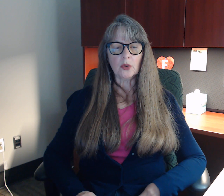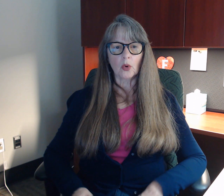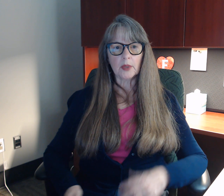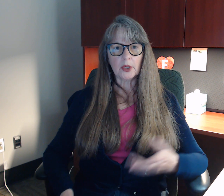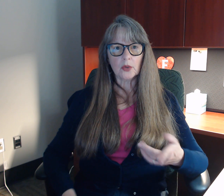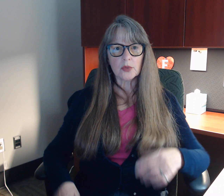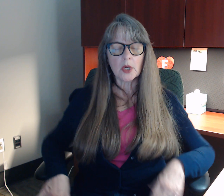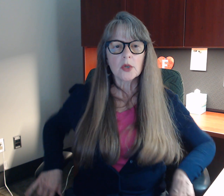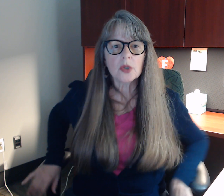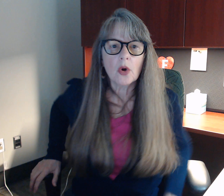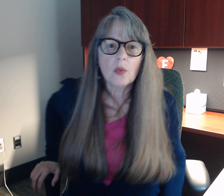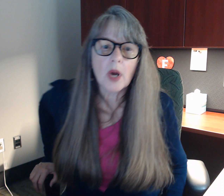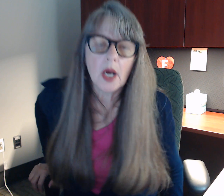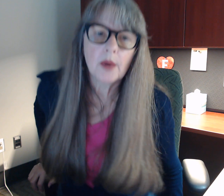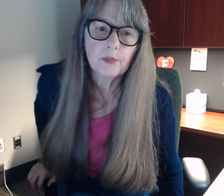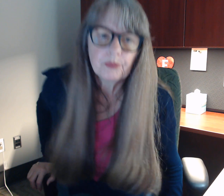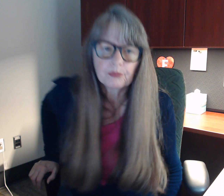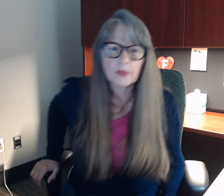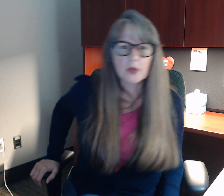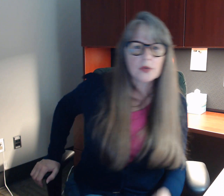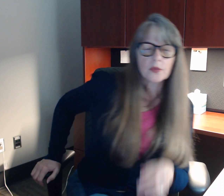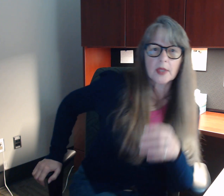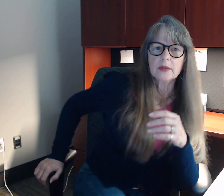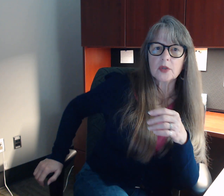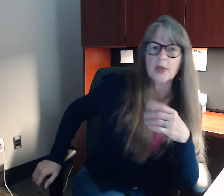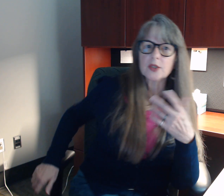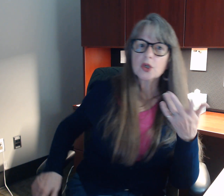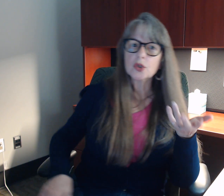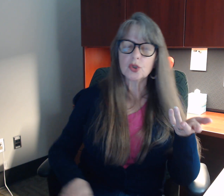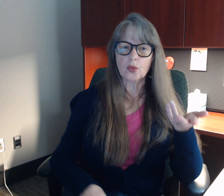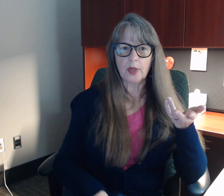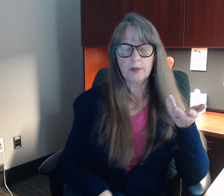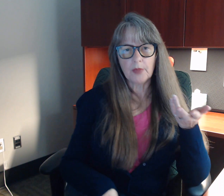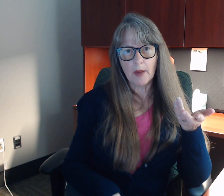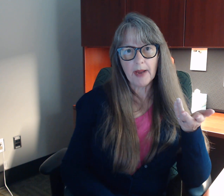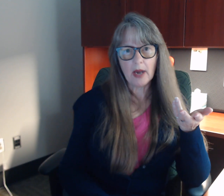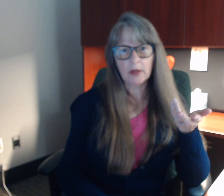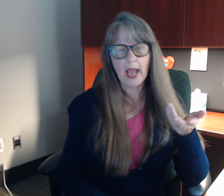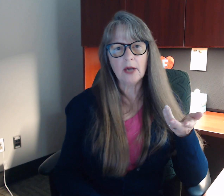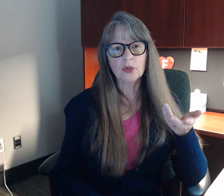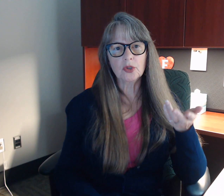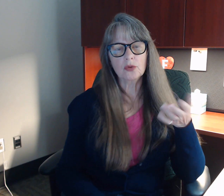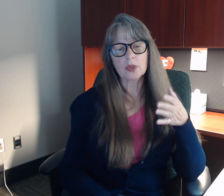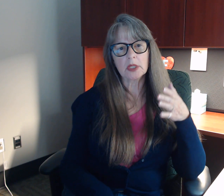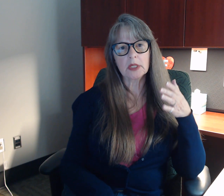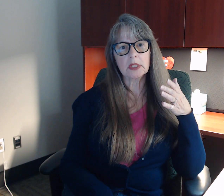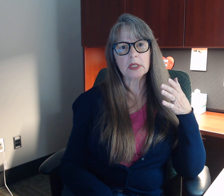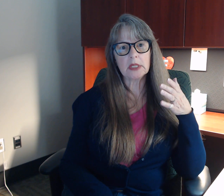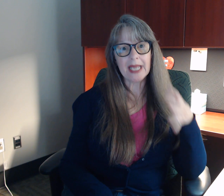normally use. So that's a good story about how to use